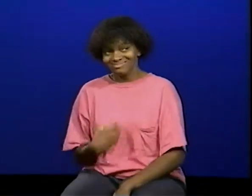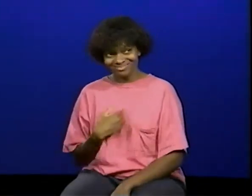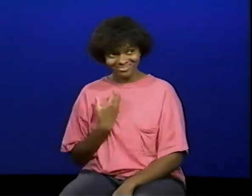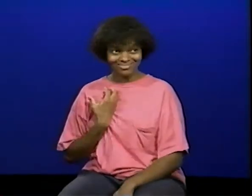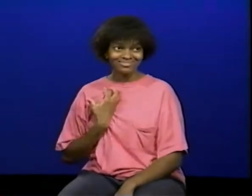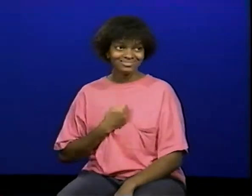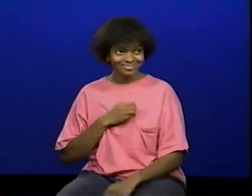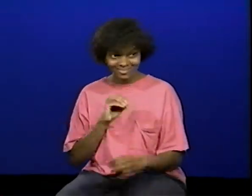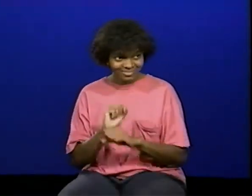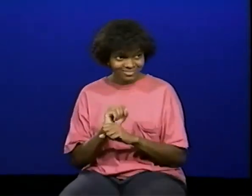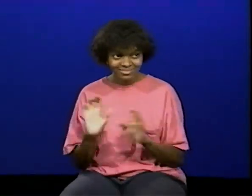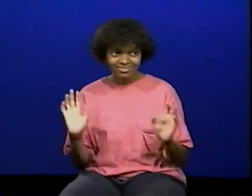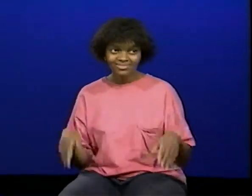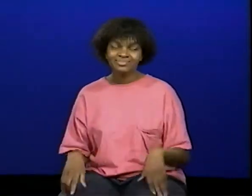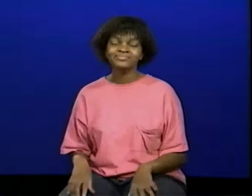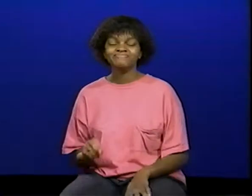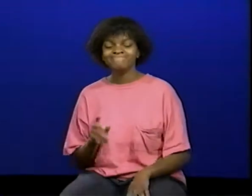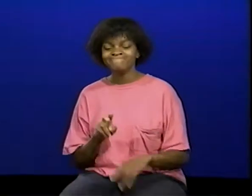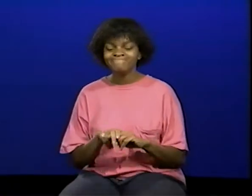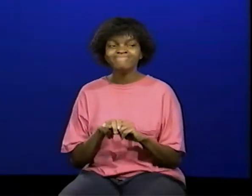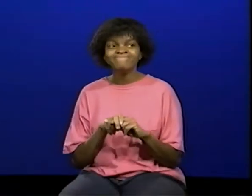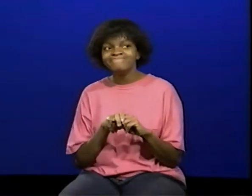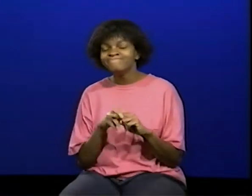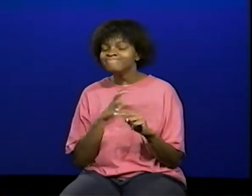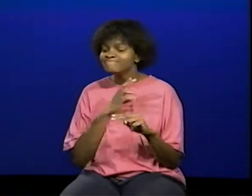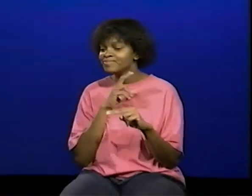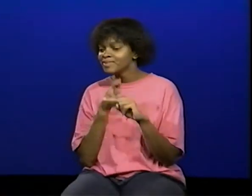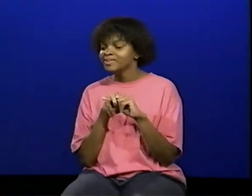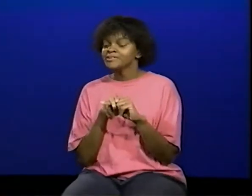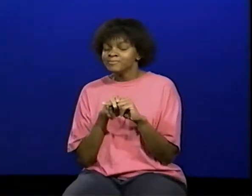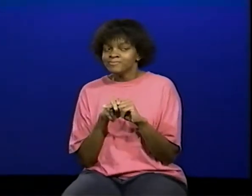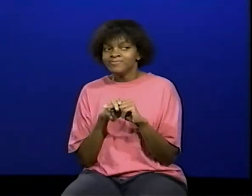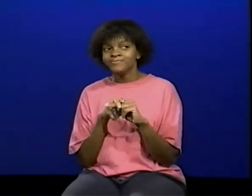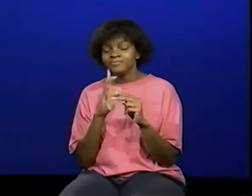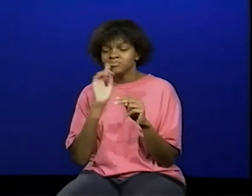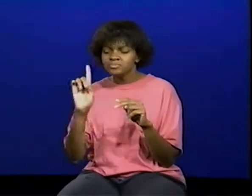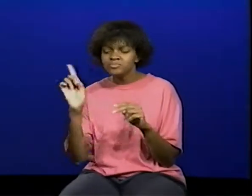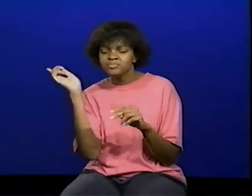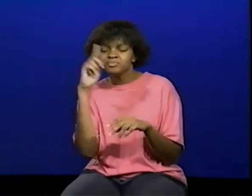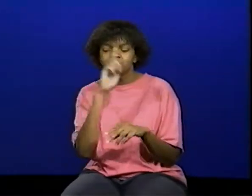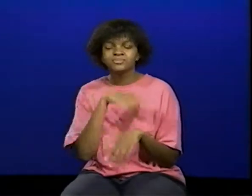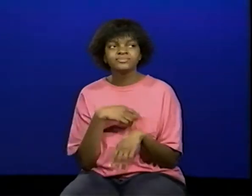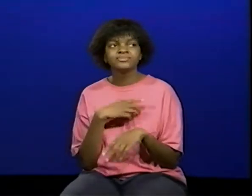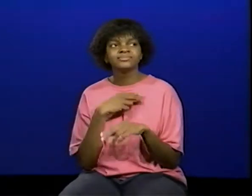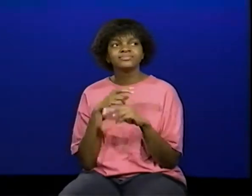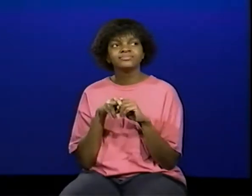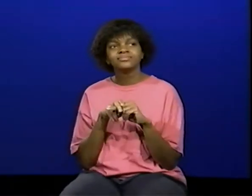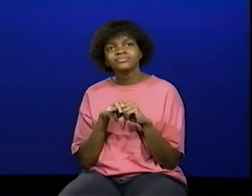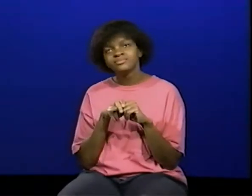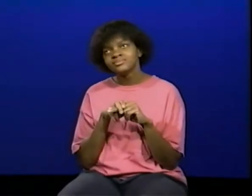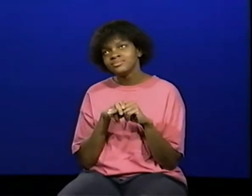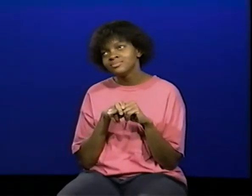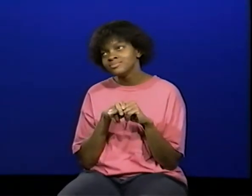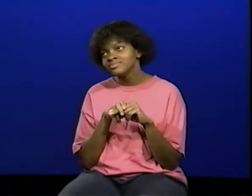know if there was any work for me to do. And when she said that there wasn't, I just decided, okay, I'll put up with